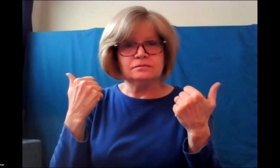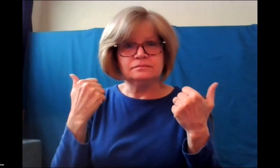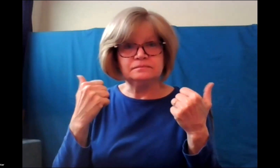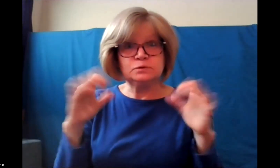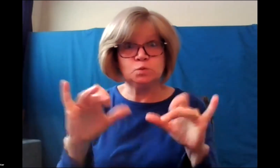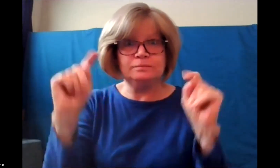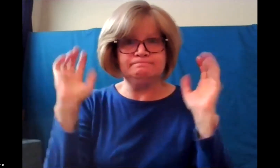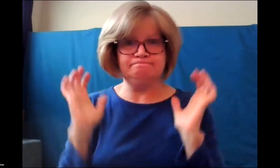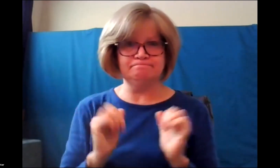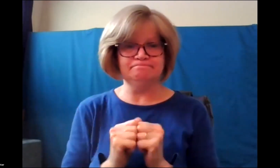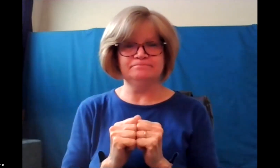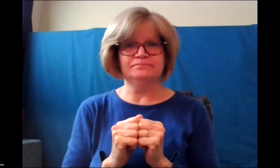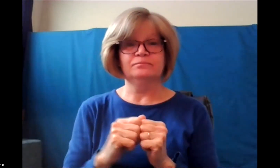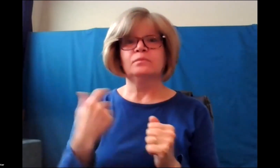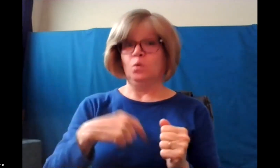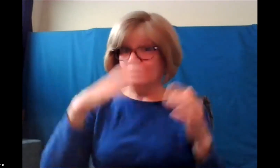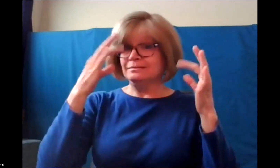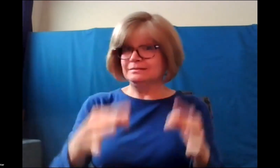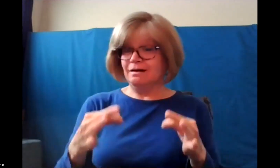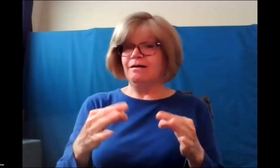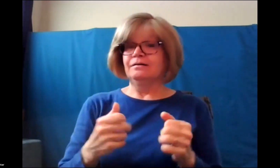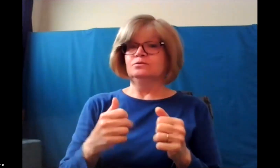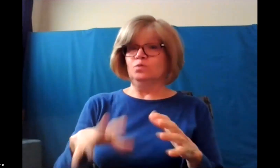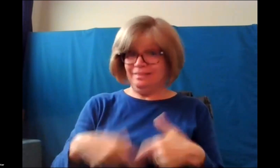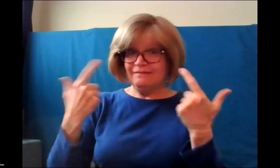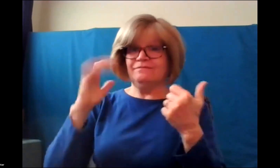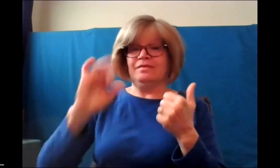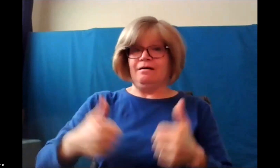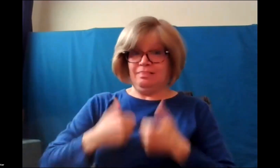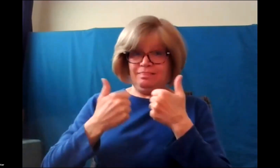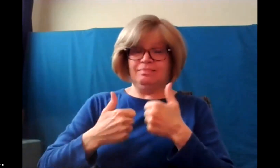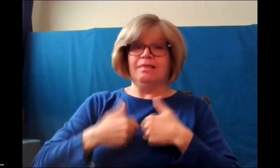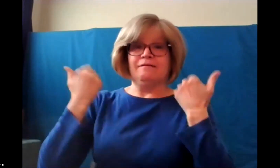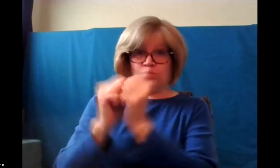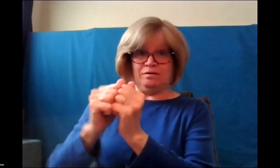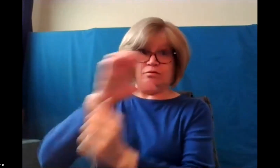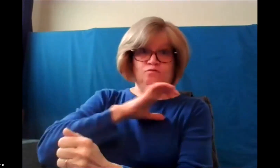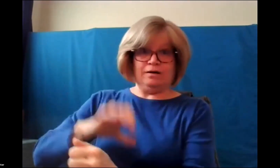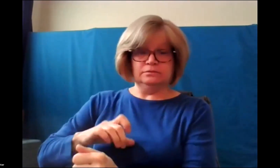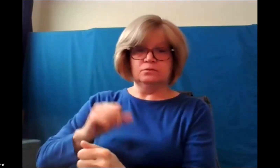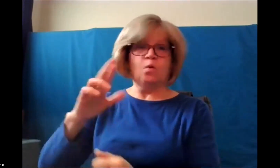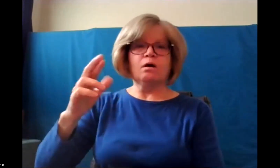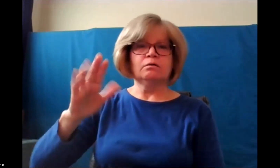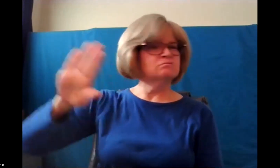We choose to live such a life with Christ. Or not.